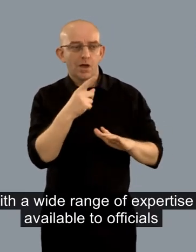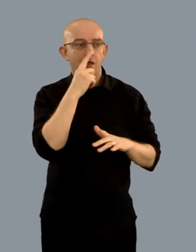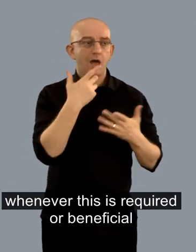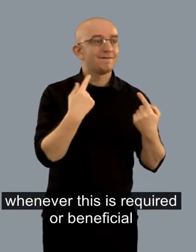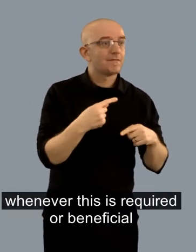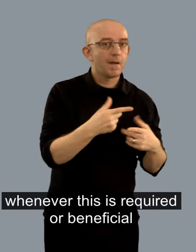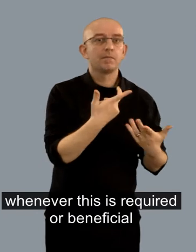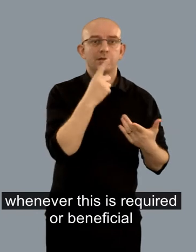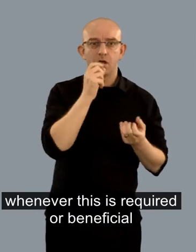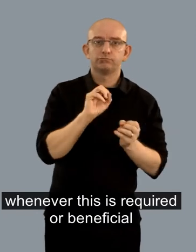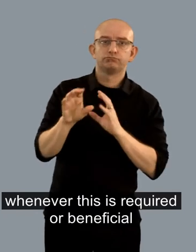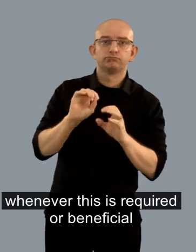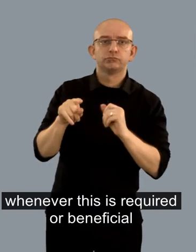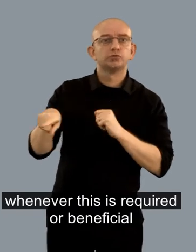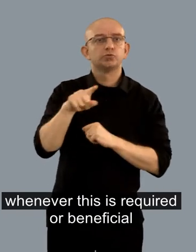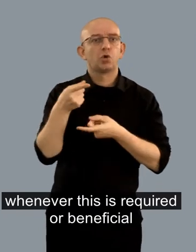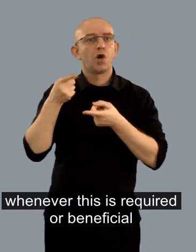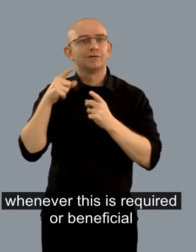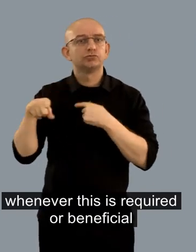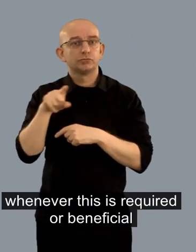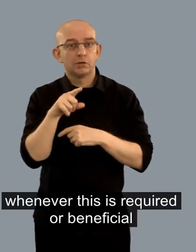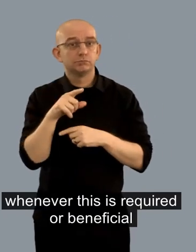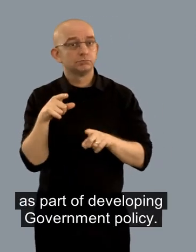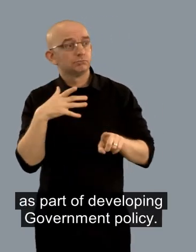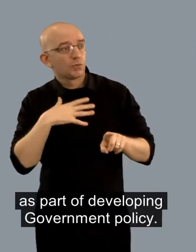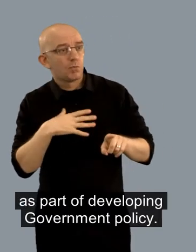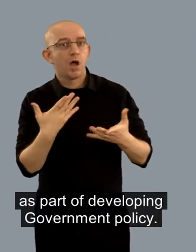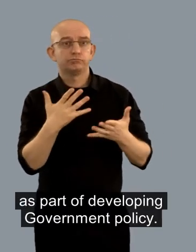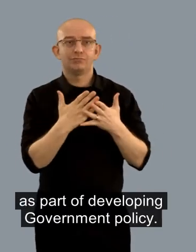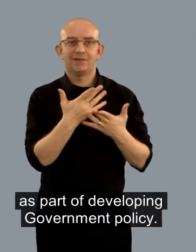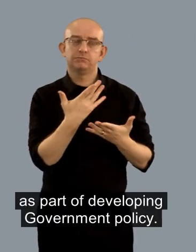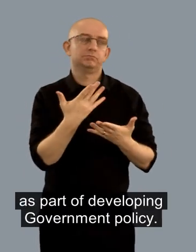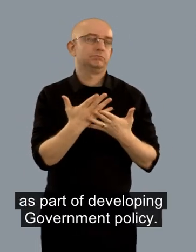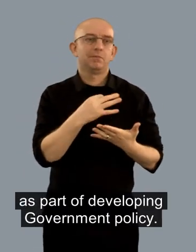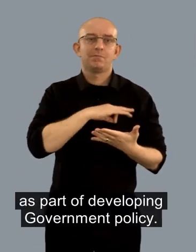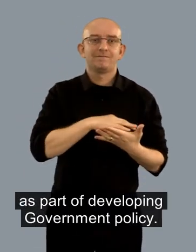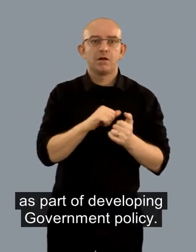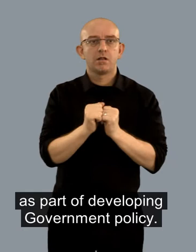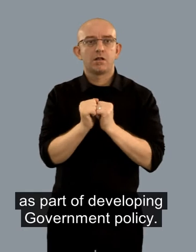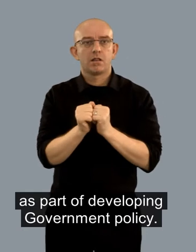officials whenever this is required or beneficial as part of developing government policy.